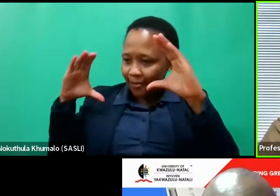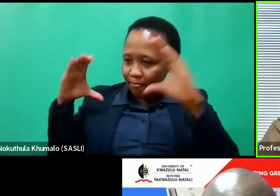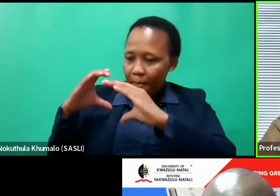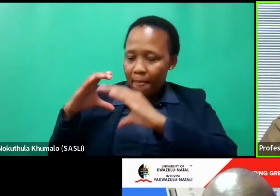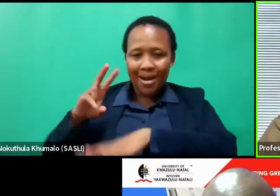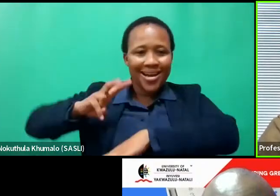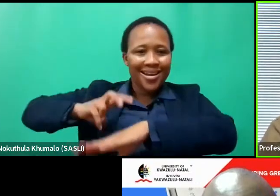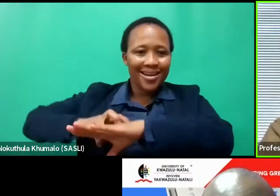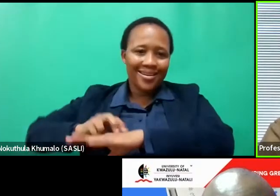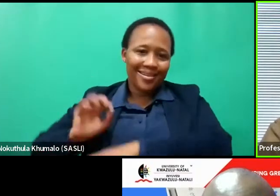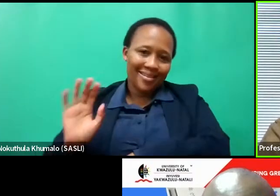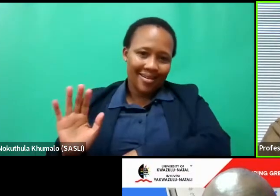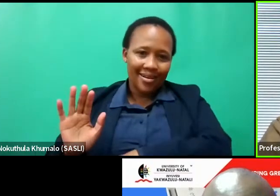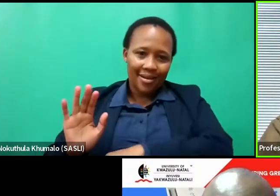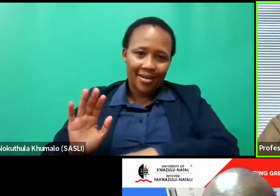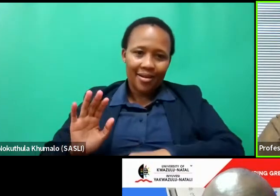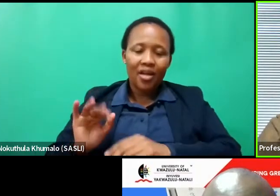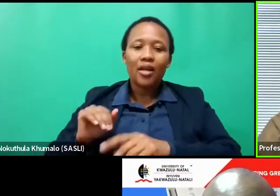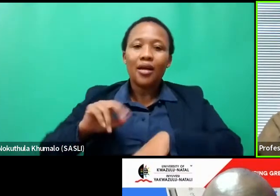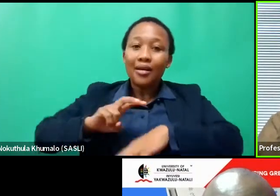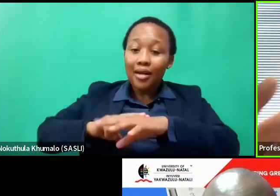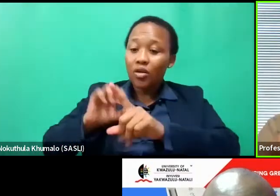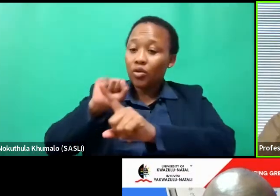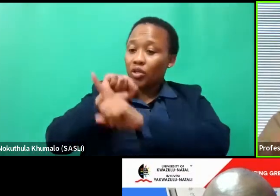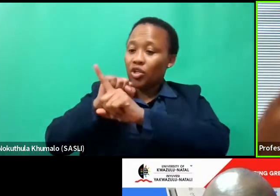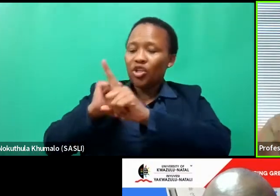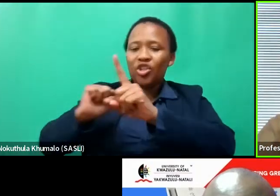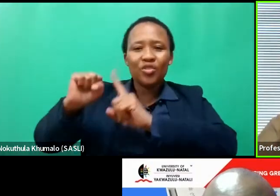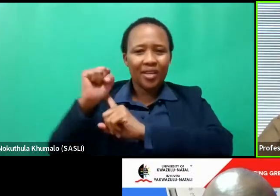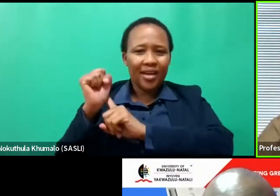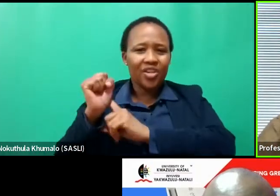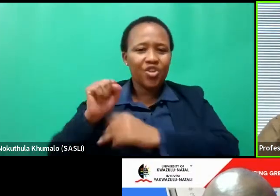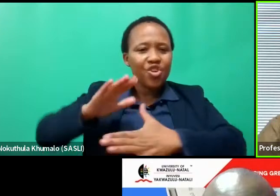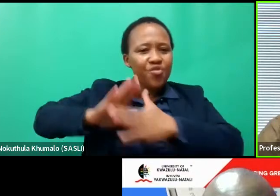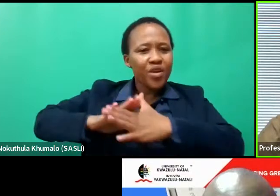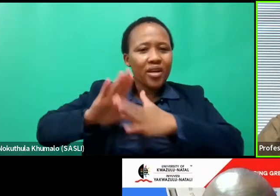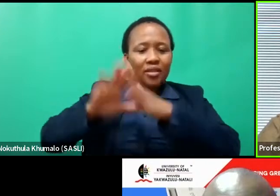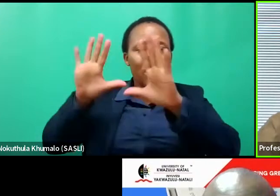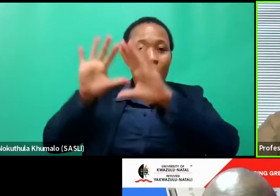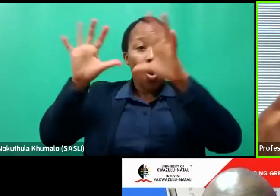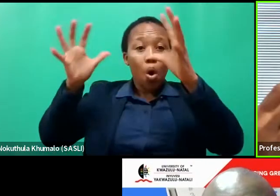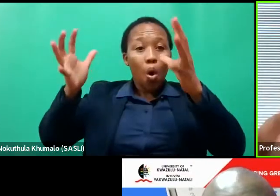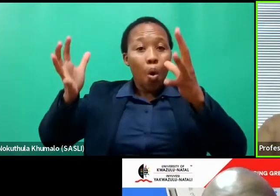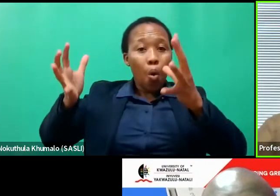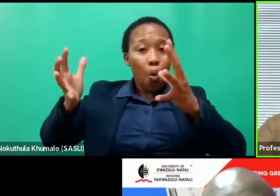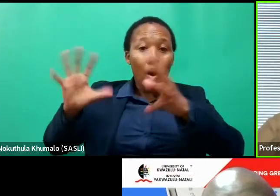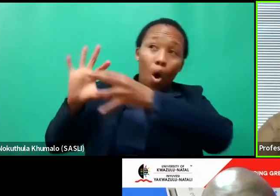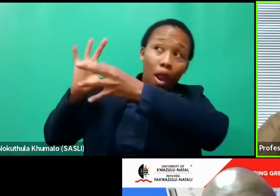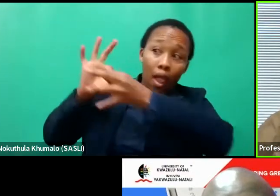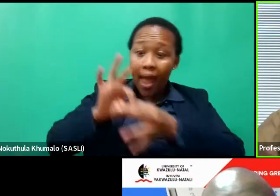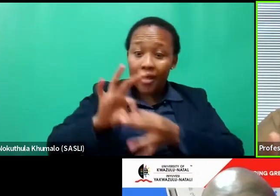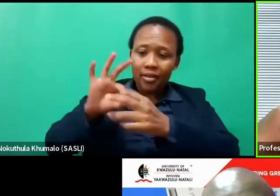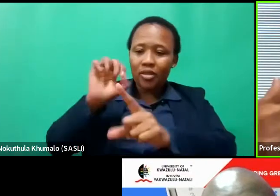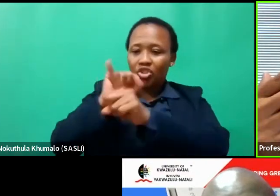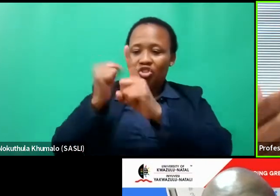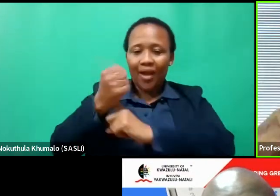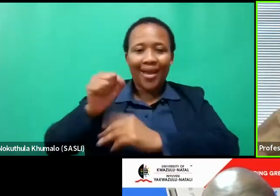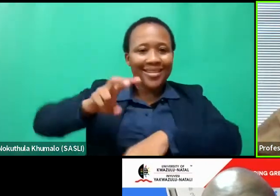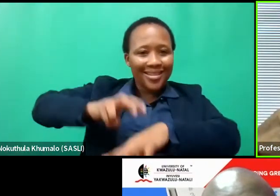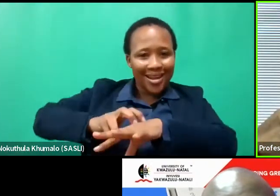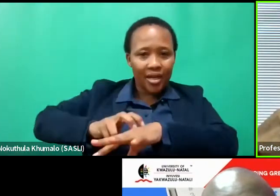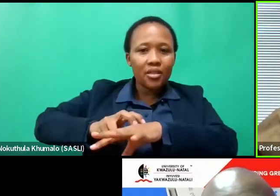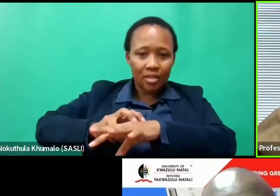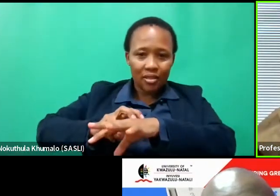society. And that is why our world is the way it is. We have to understand this. The